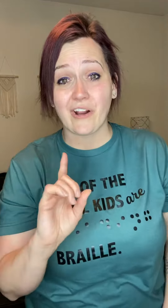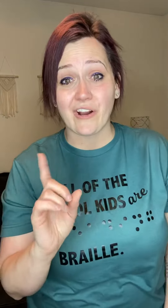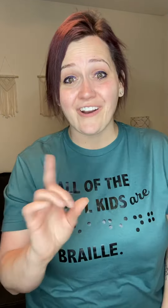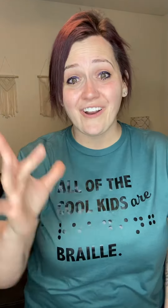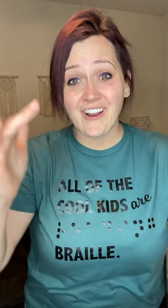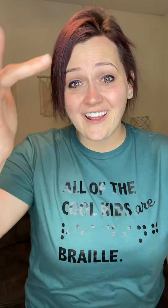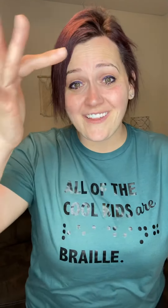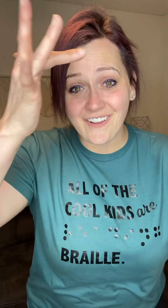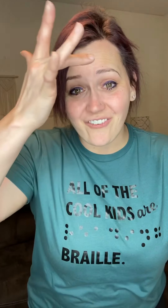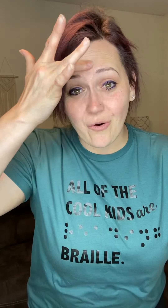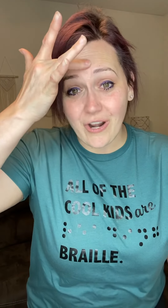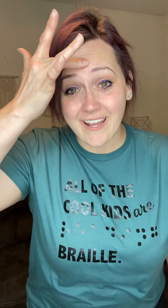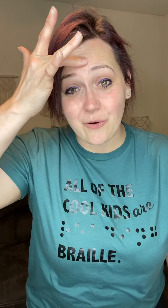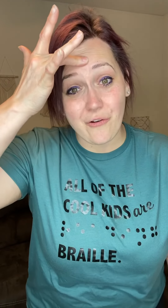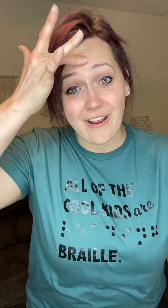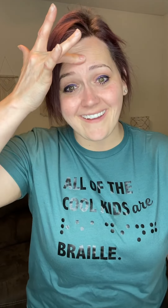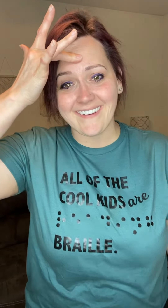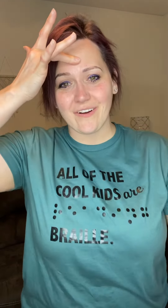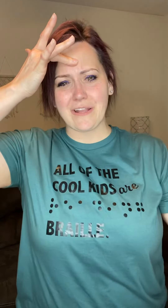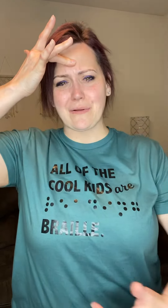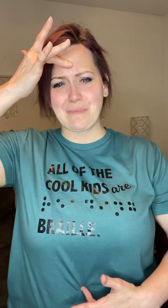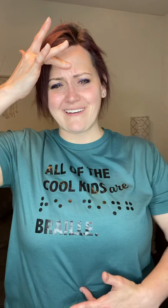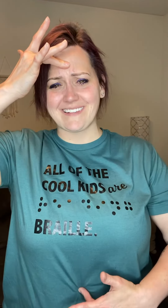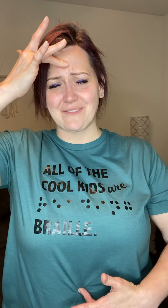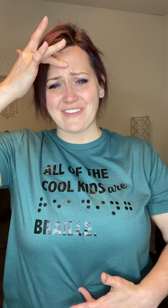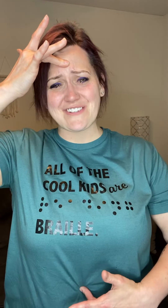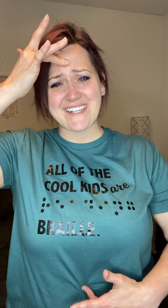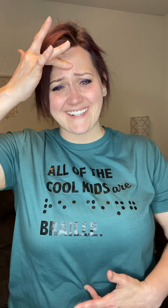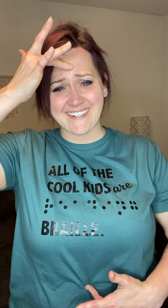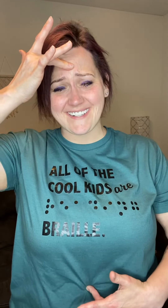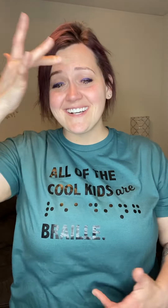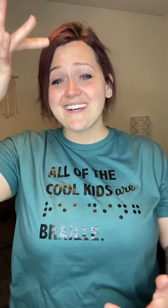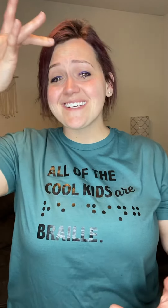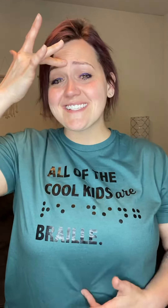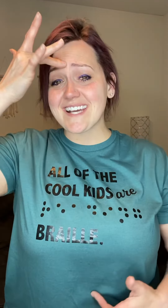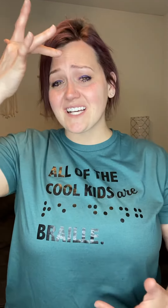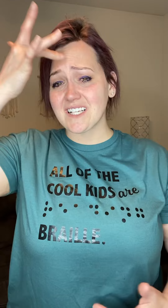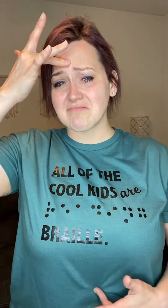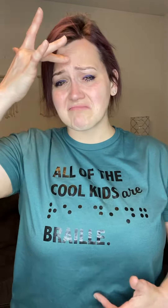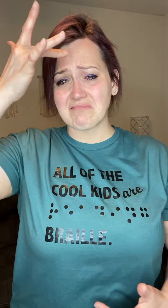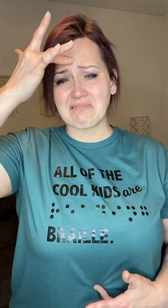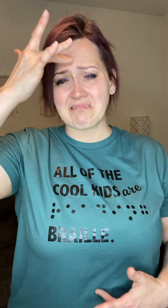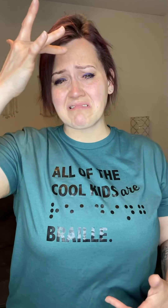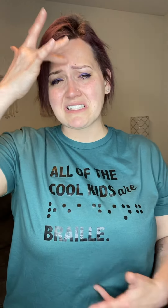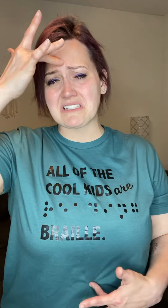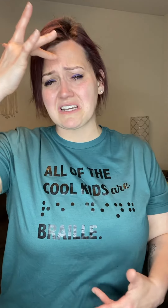where? In their forehead or their head and in their belly when they're sick. Sick. Ugh,